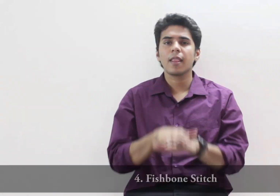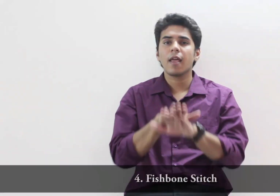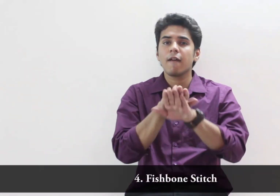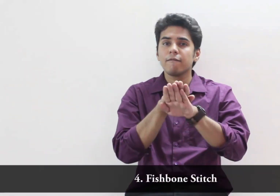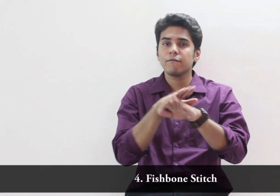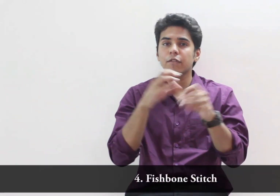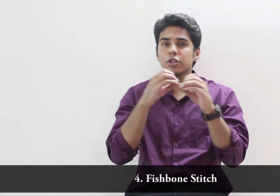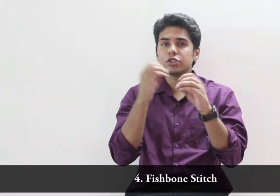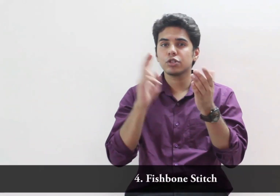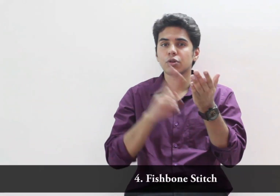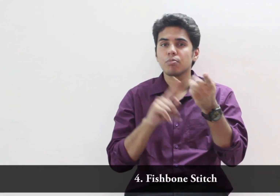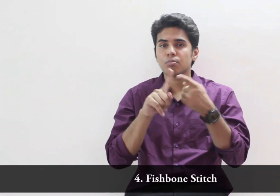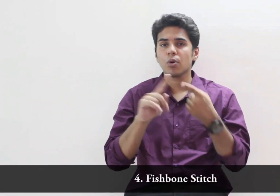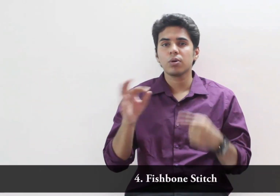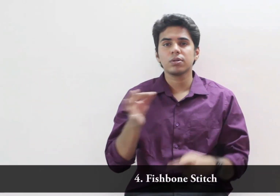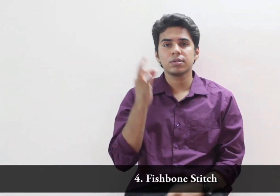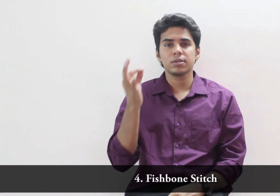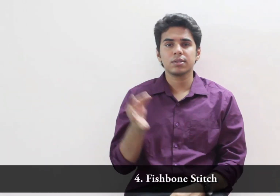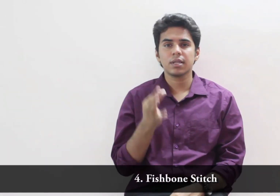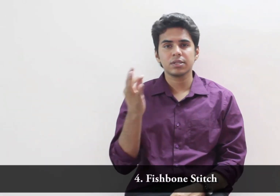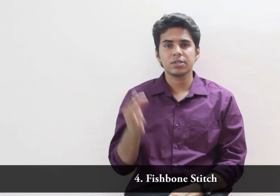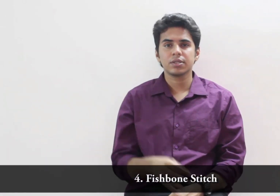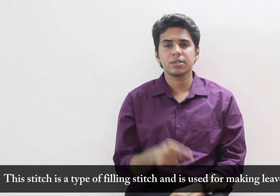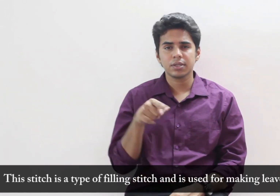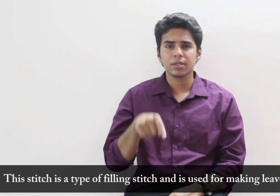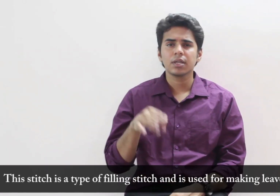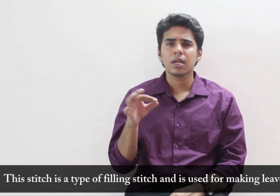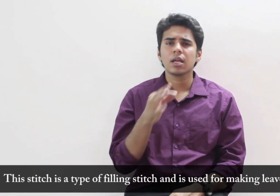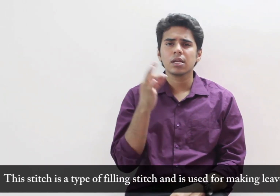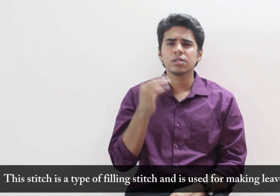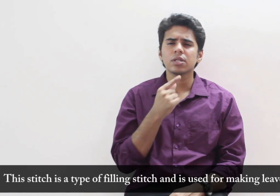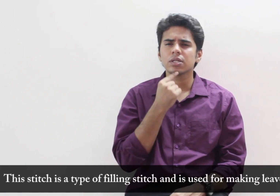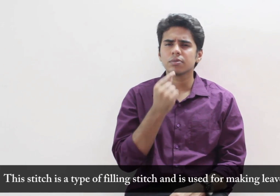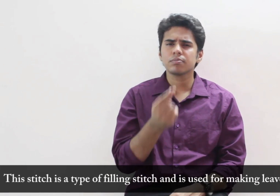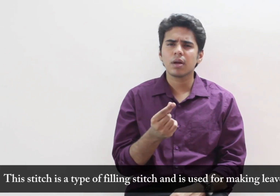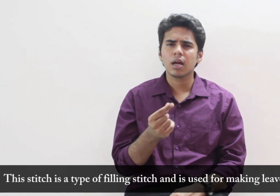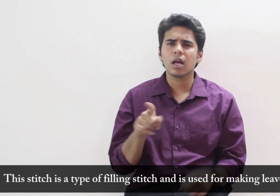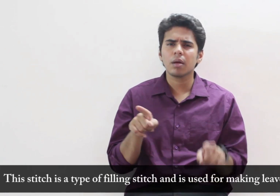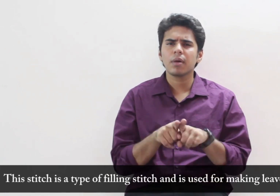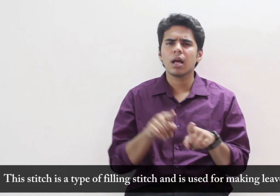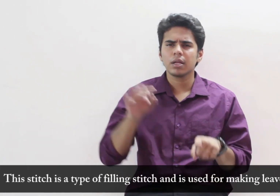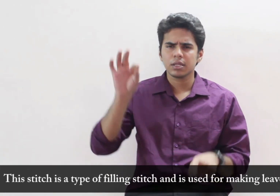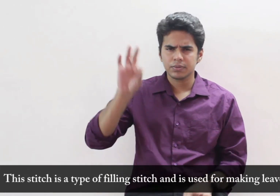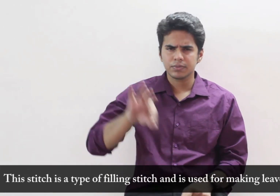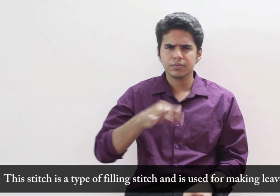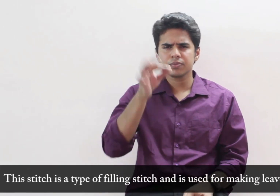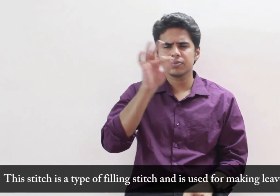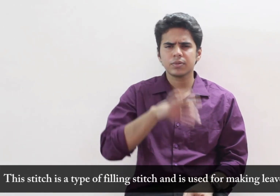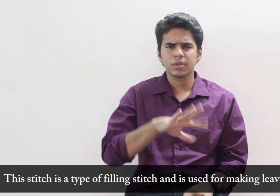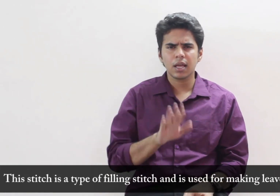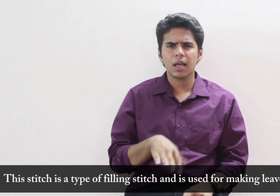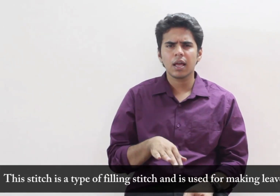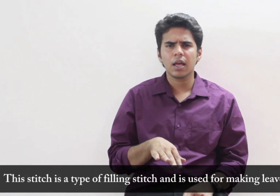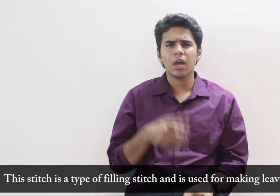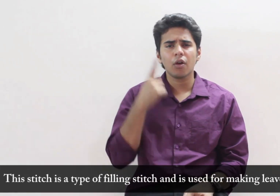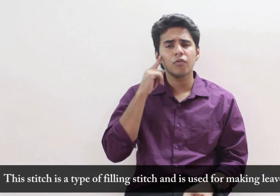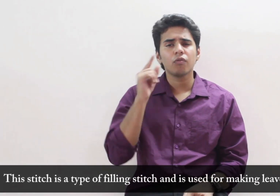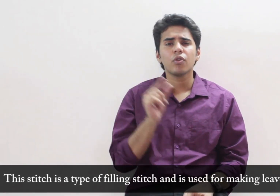Number 4. Fishbone stitch. This stitch is a type of filling stitch and is used for